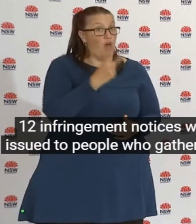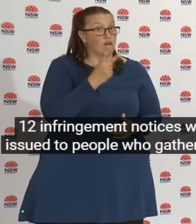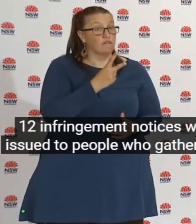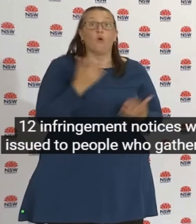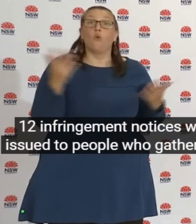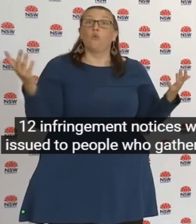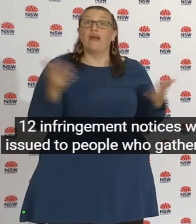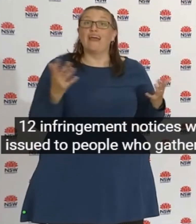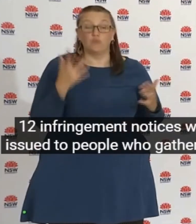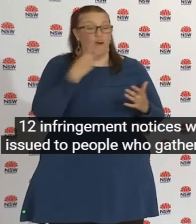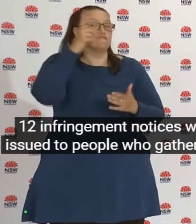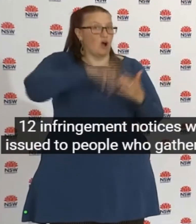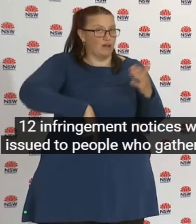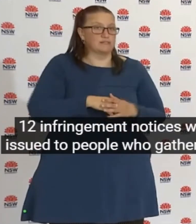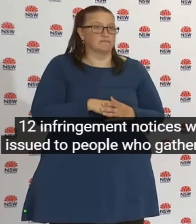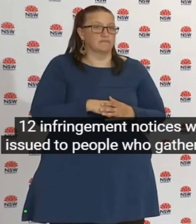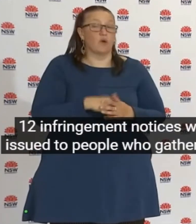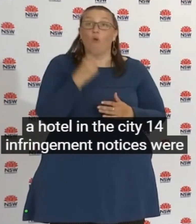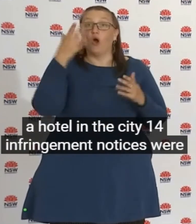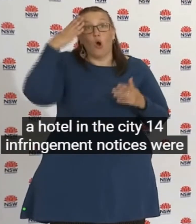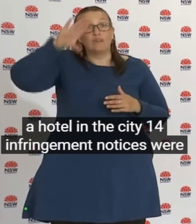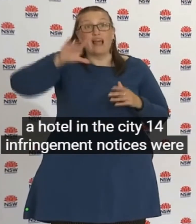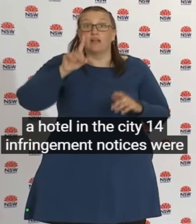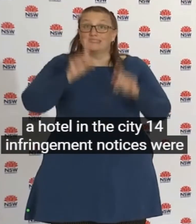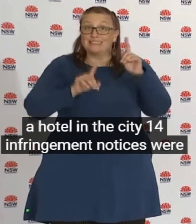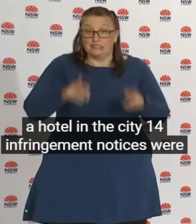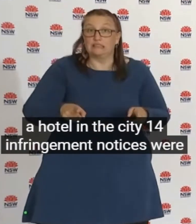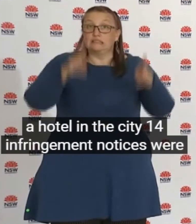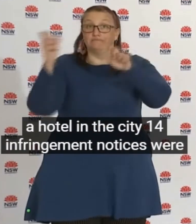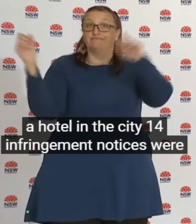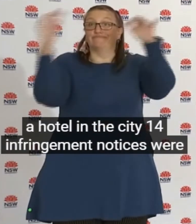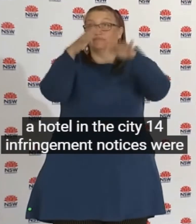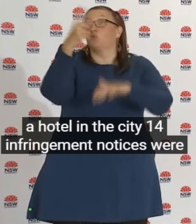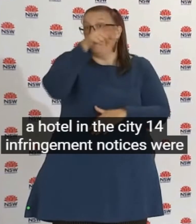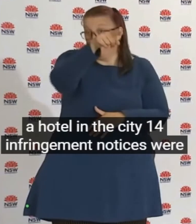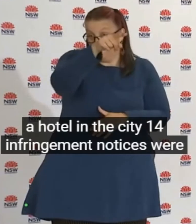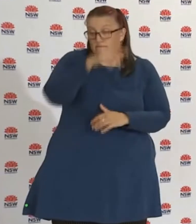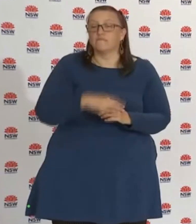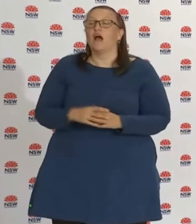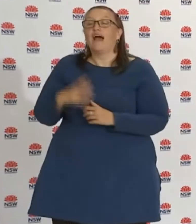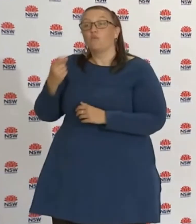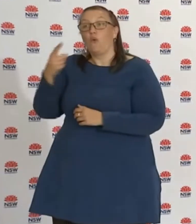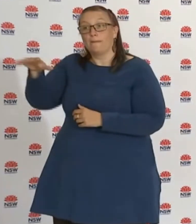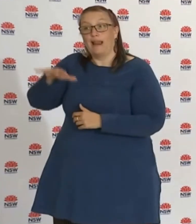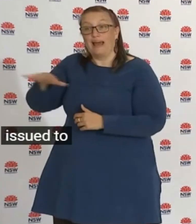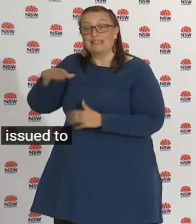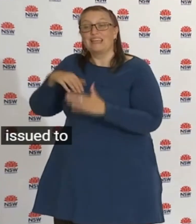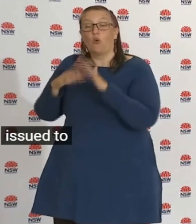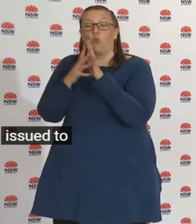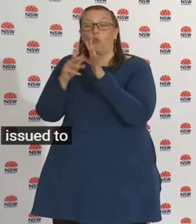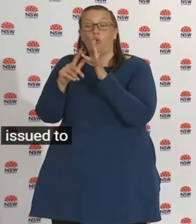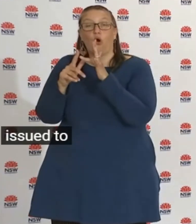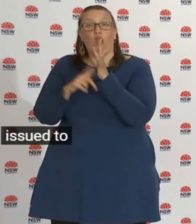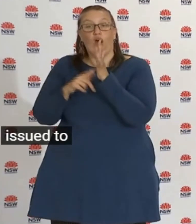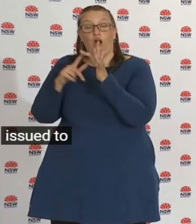city. 14 infringement notices were issued to people who gathered together at a location at Walleye Creek, and a